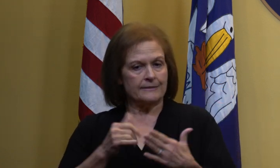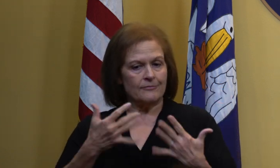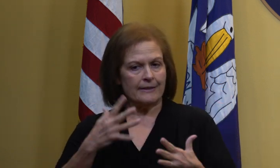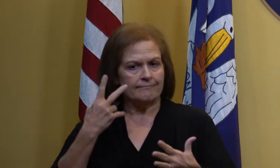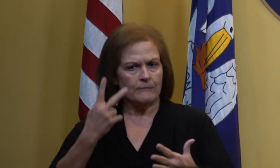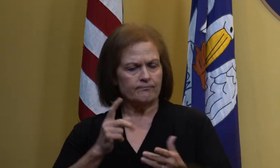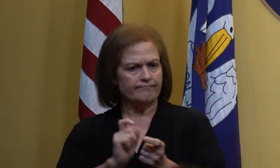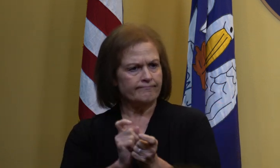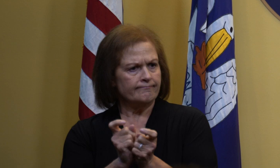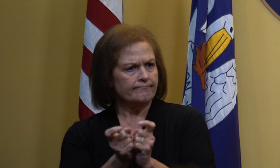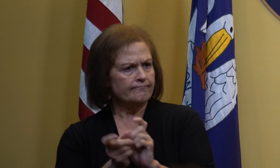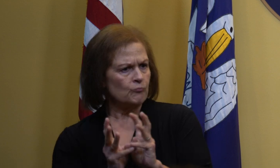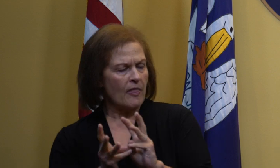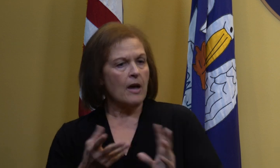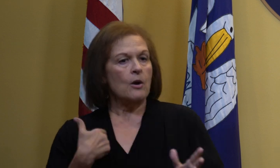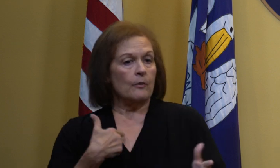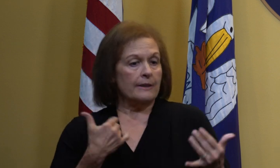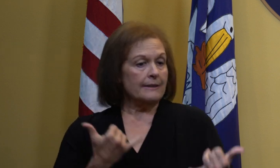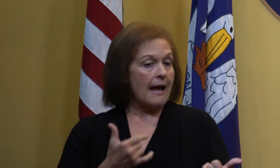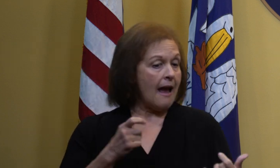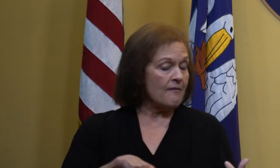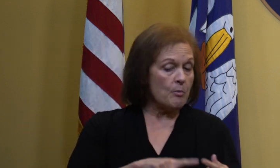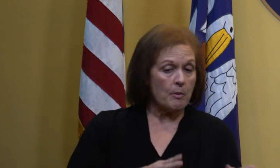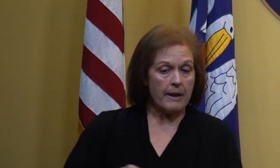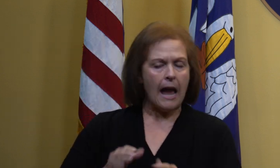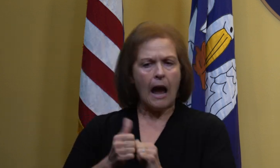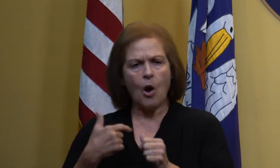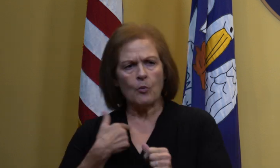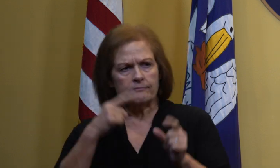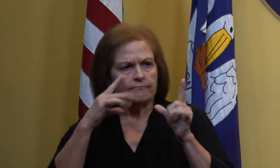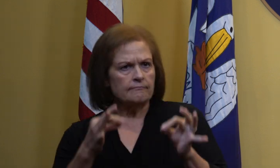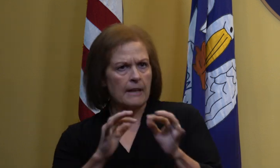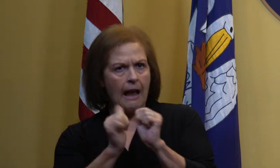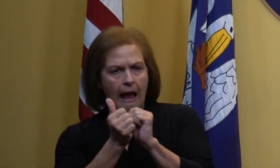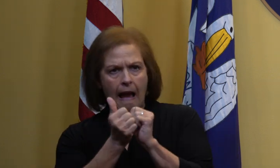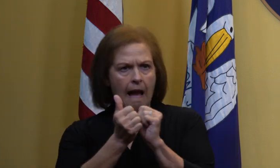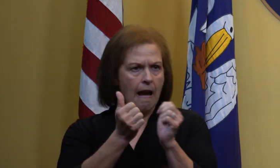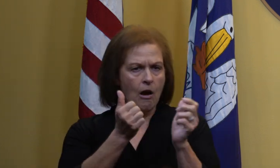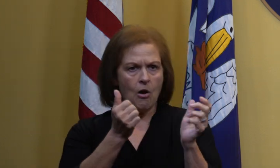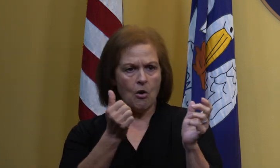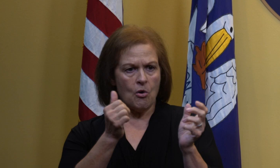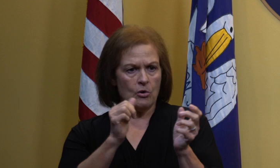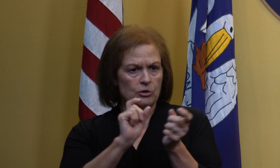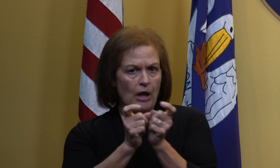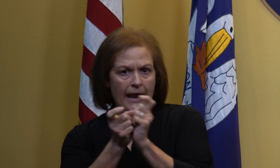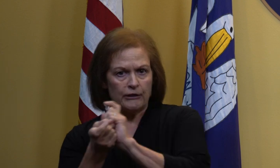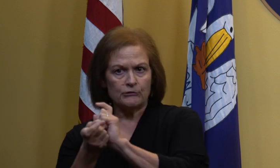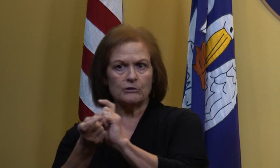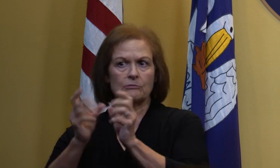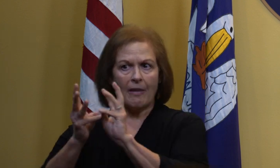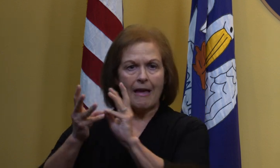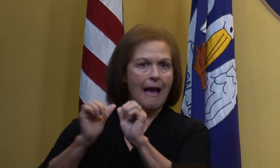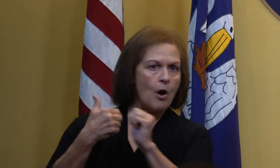our focus is on not only preparedness, but how we have to adapt to the changes in climate. And